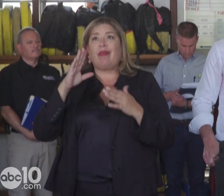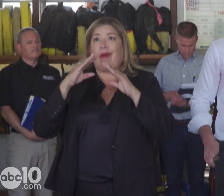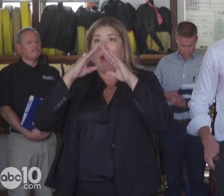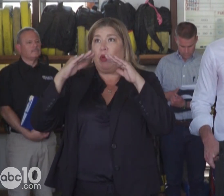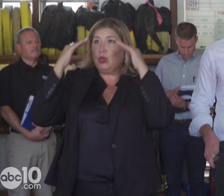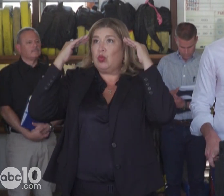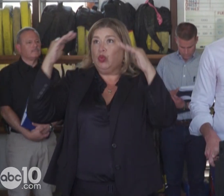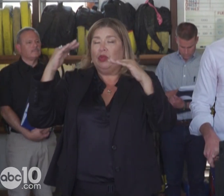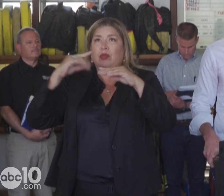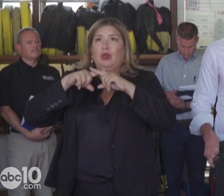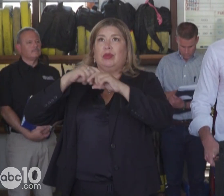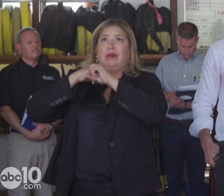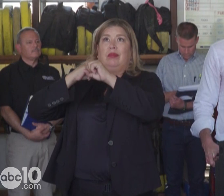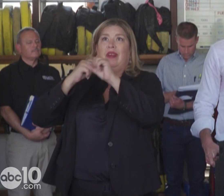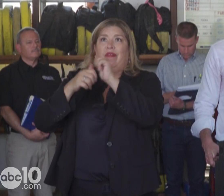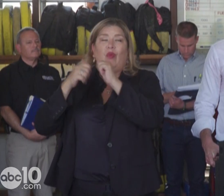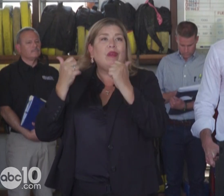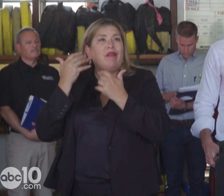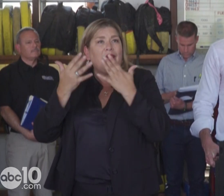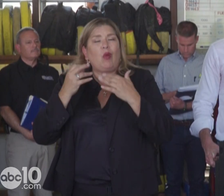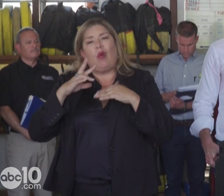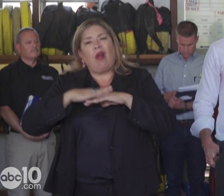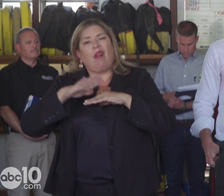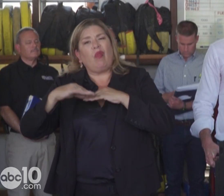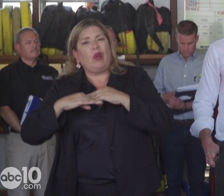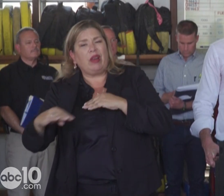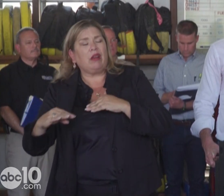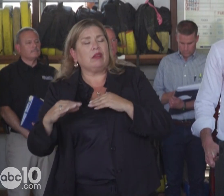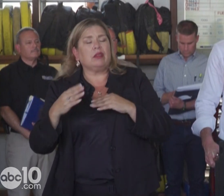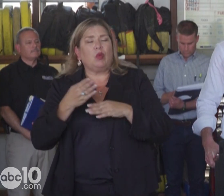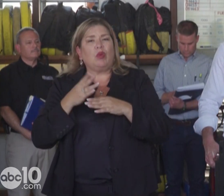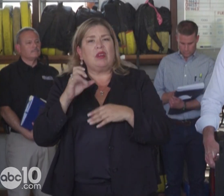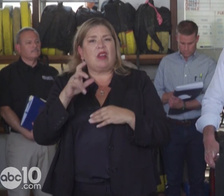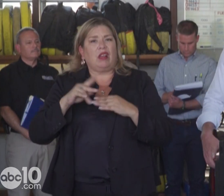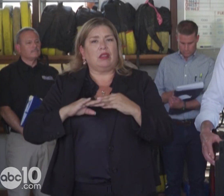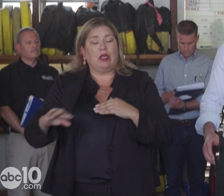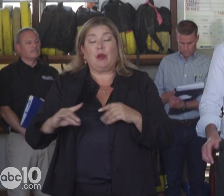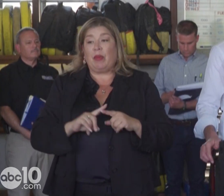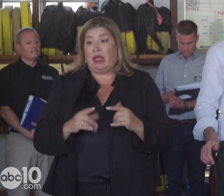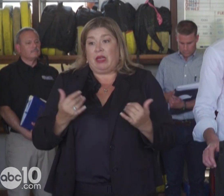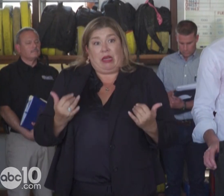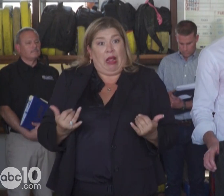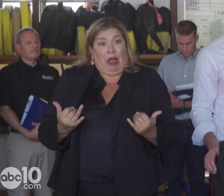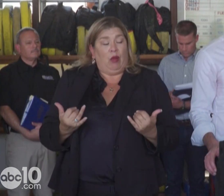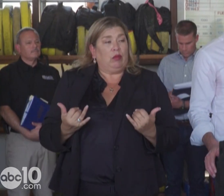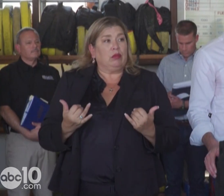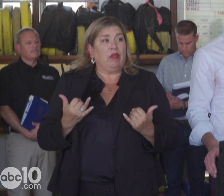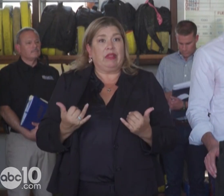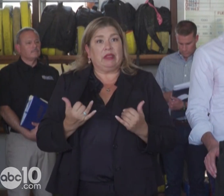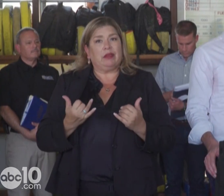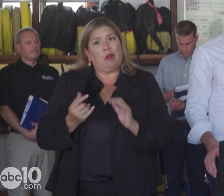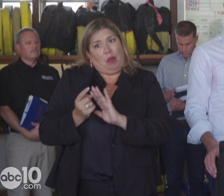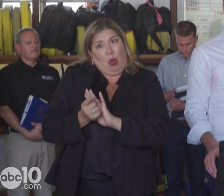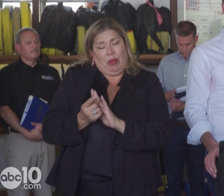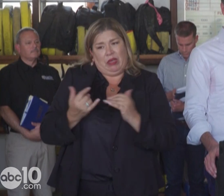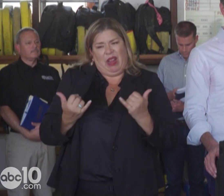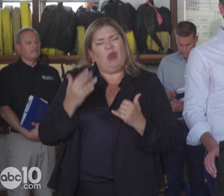materials on their roof and their decks and the like. But we at this moment, and this is a number that will